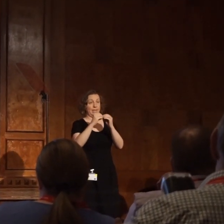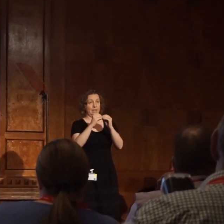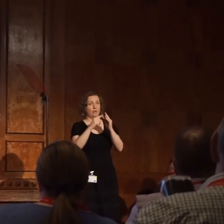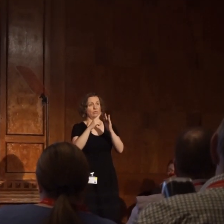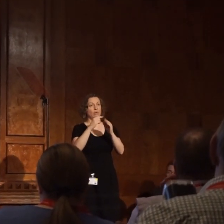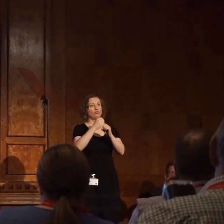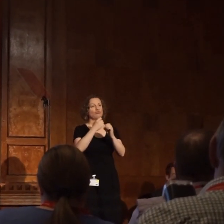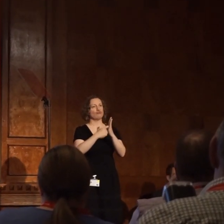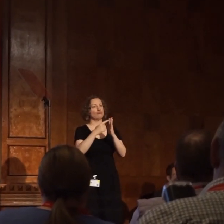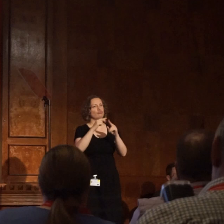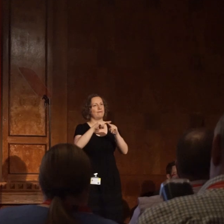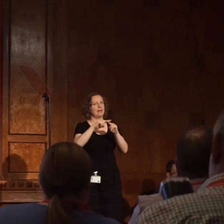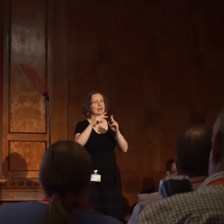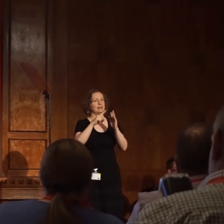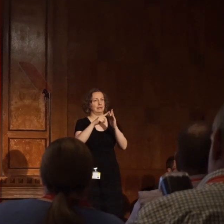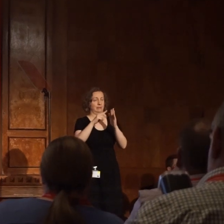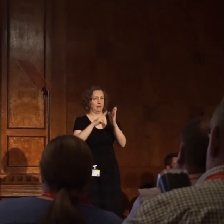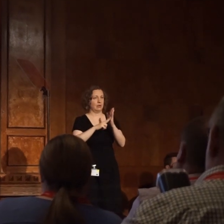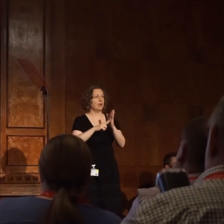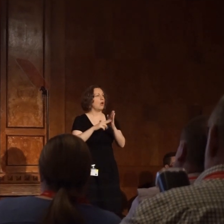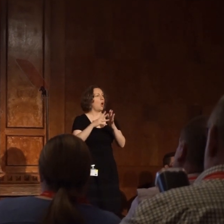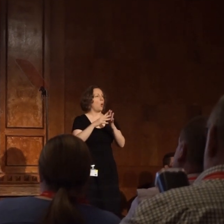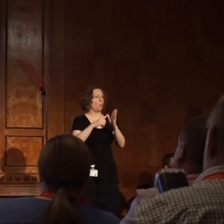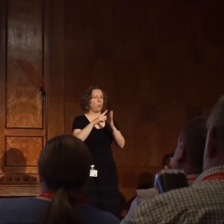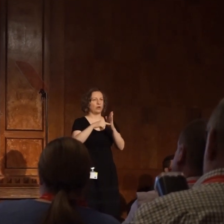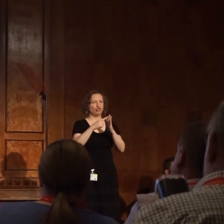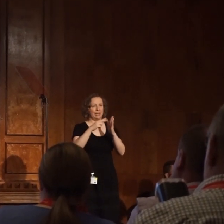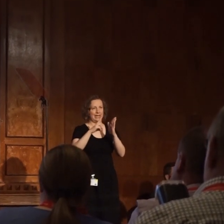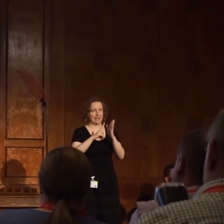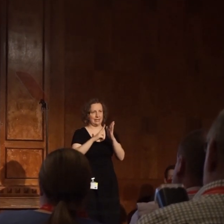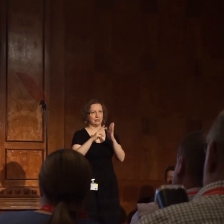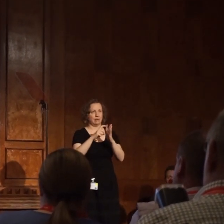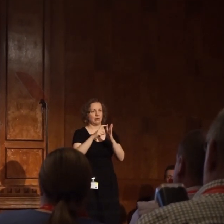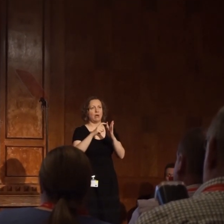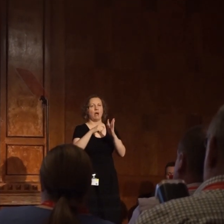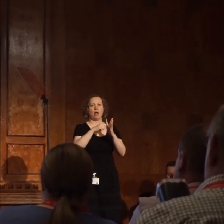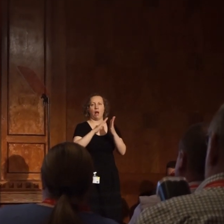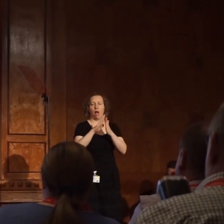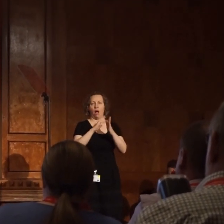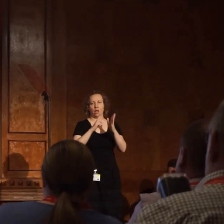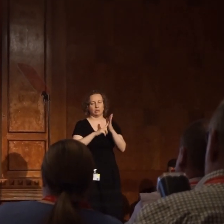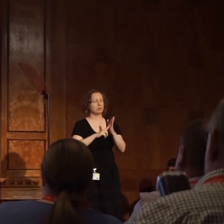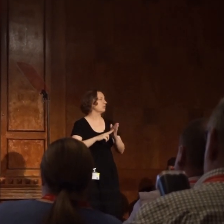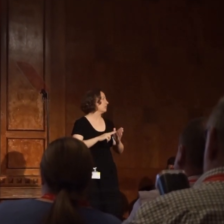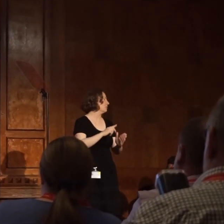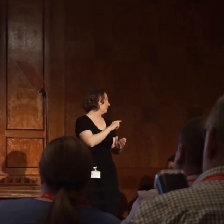as MEPs for our region, because we need that.